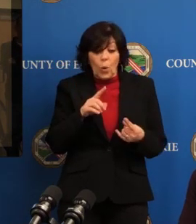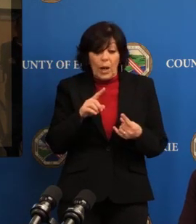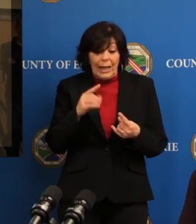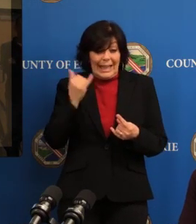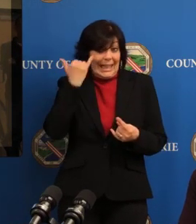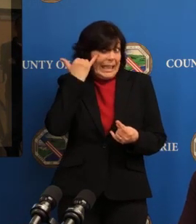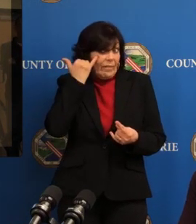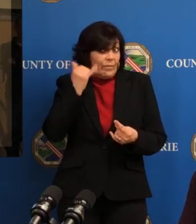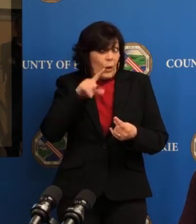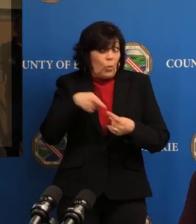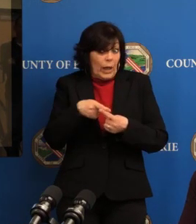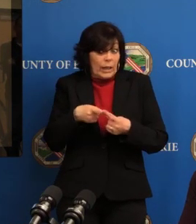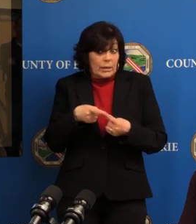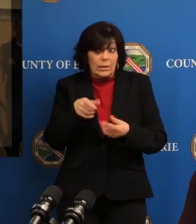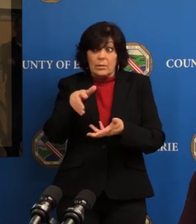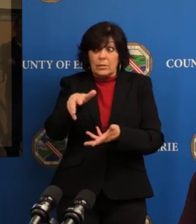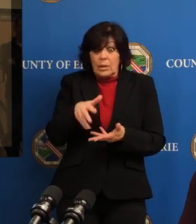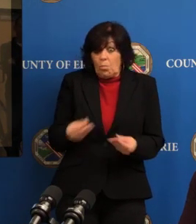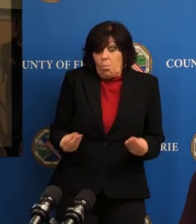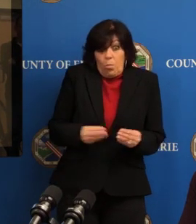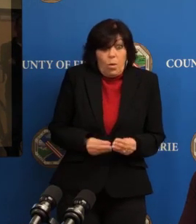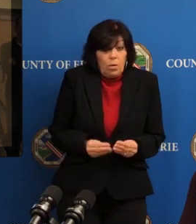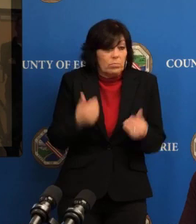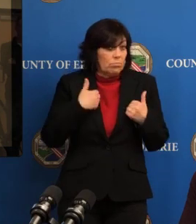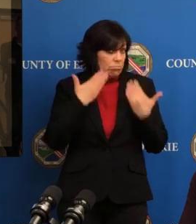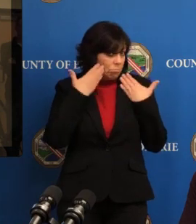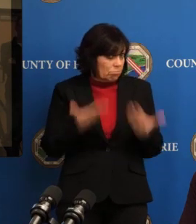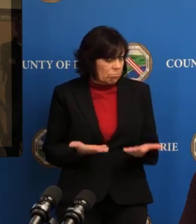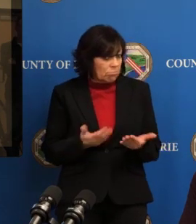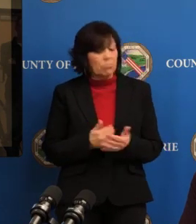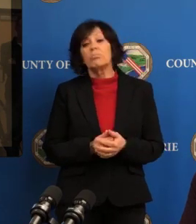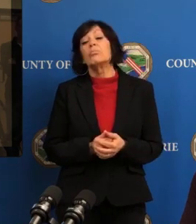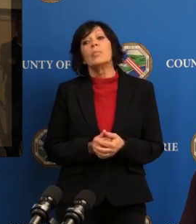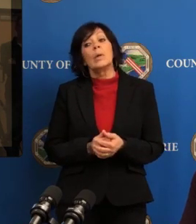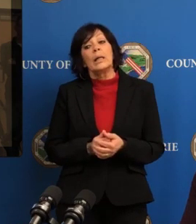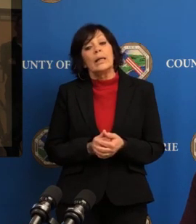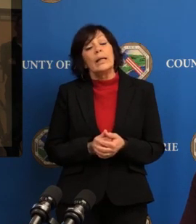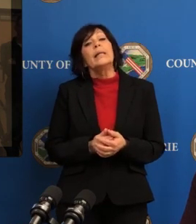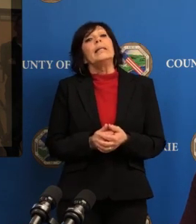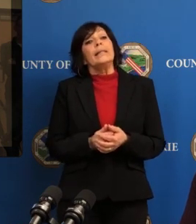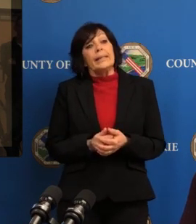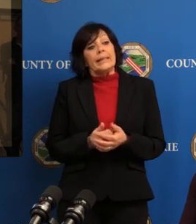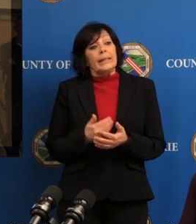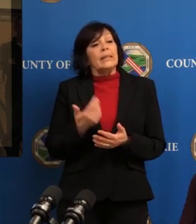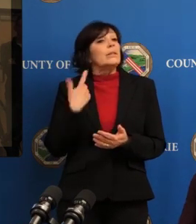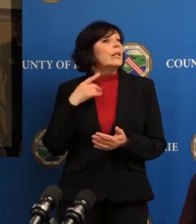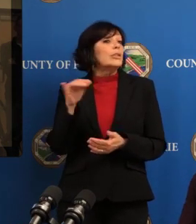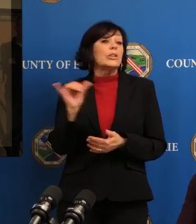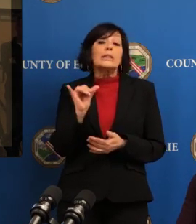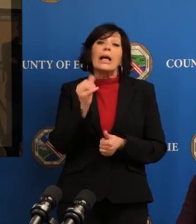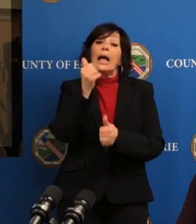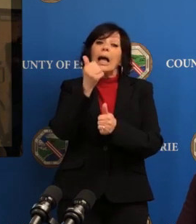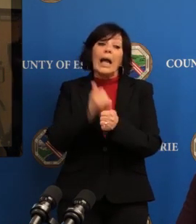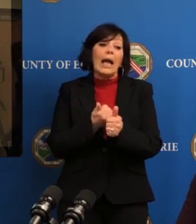if and when we will be able to get some additional reagent after that. So just like everybody else in New York State, I